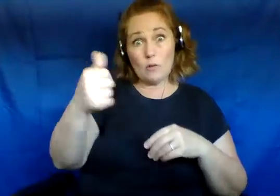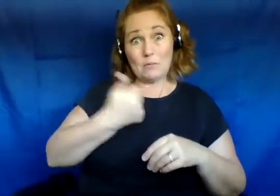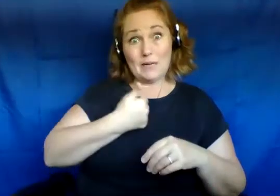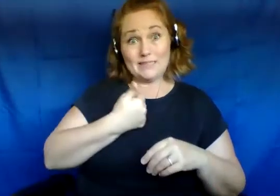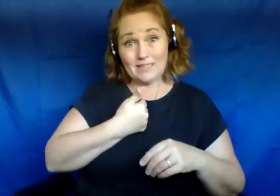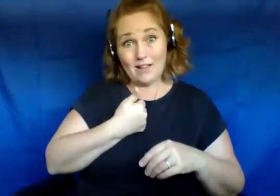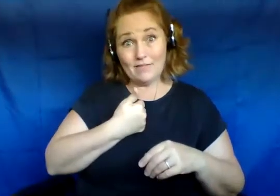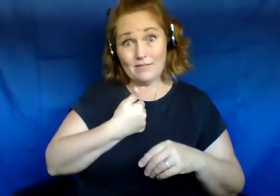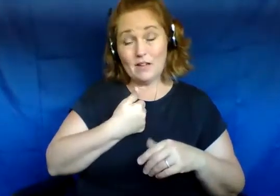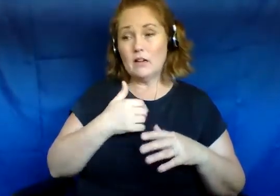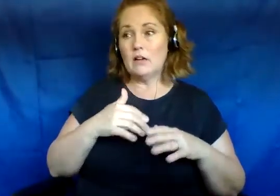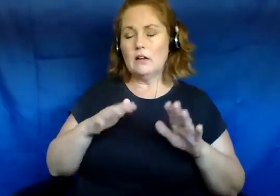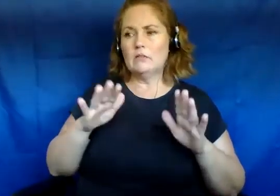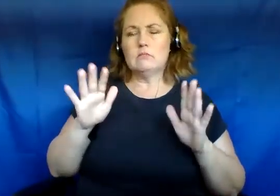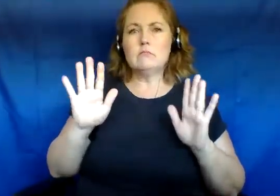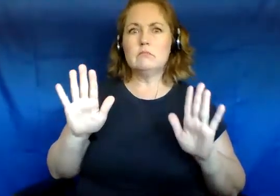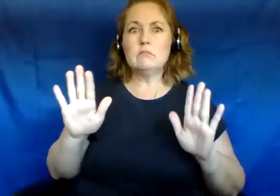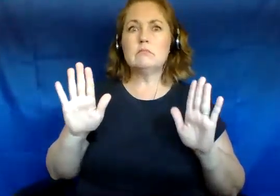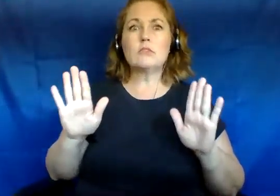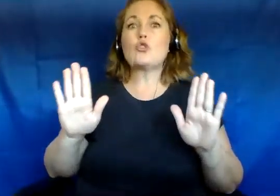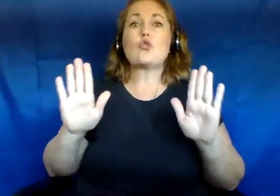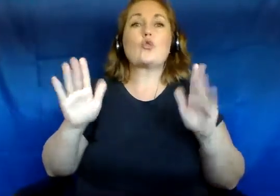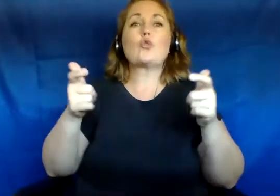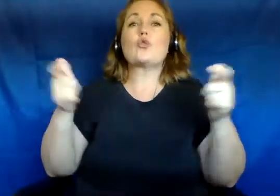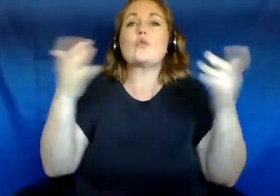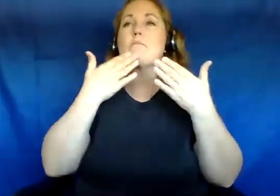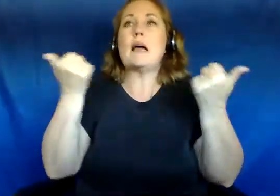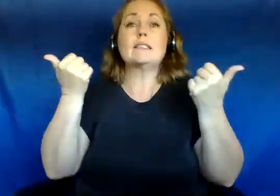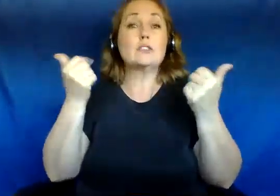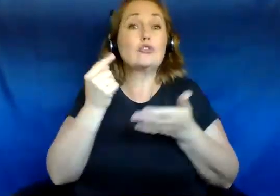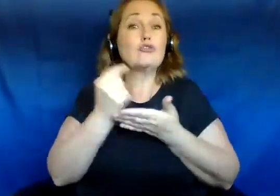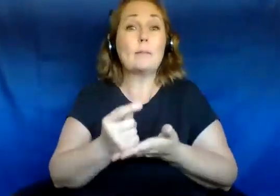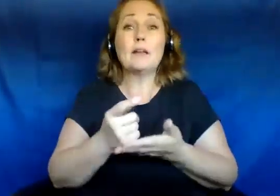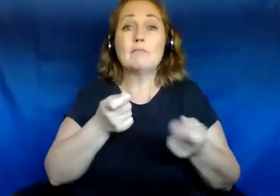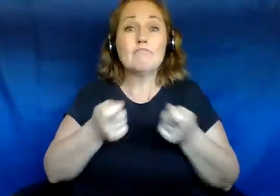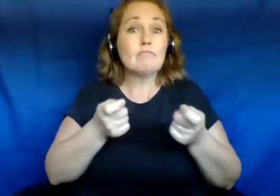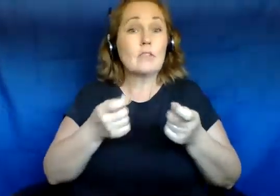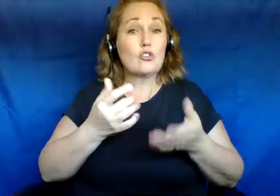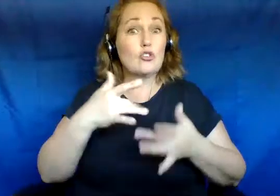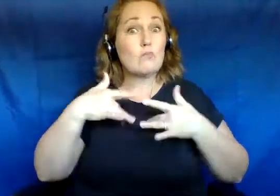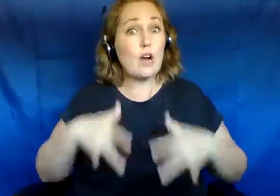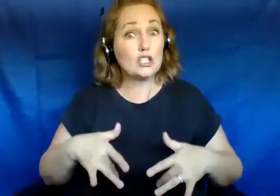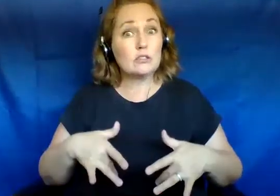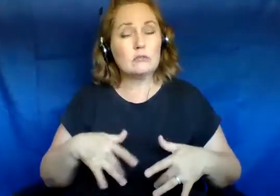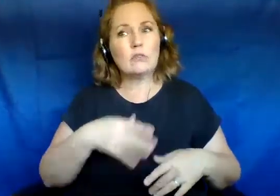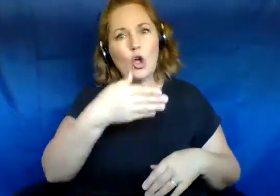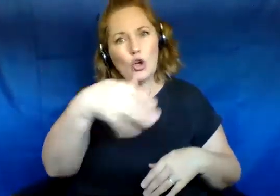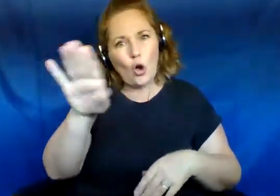the greatest treatment for depression is to go work with another